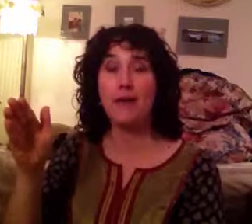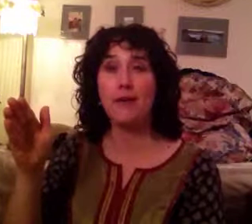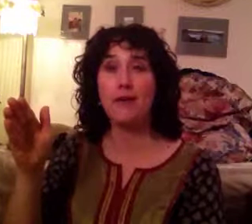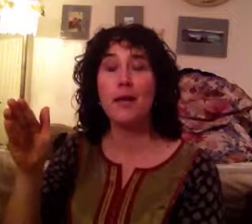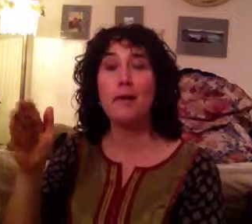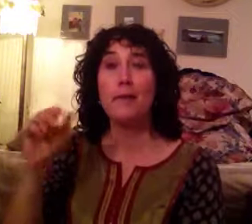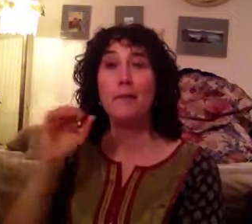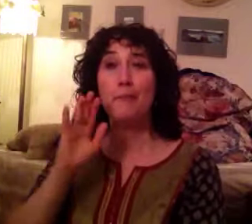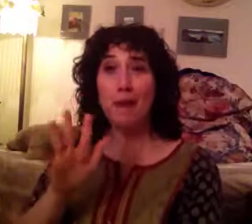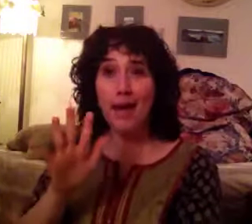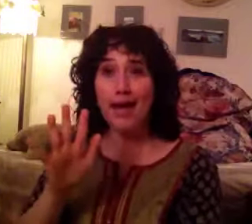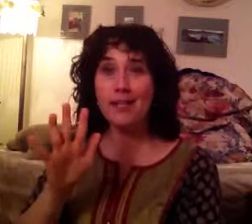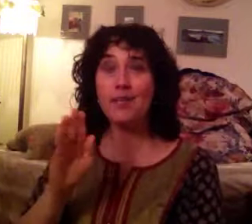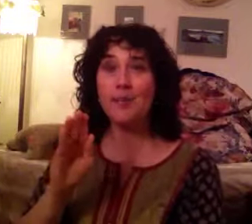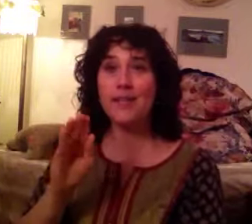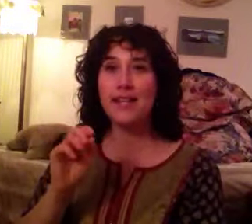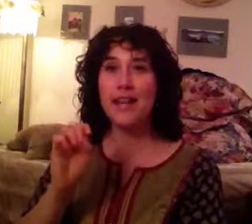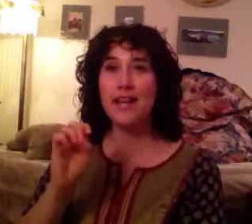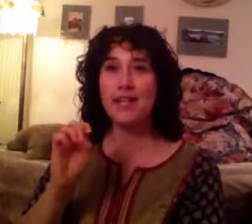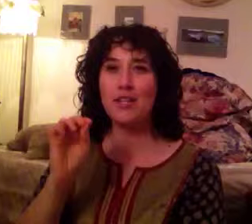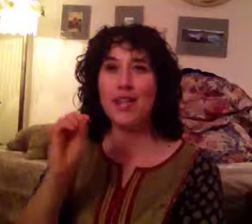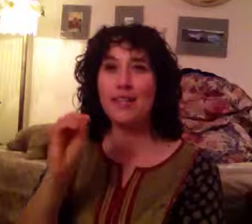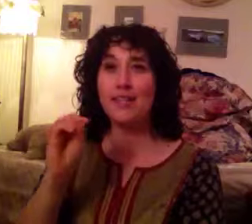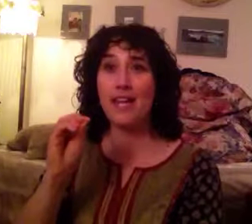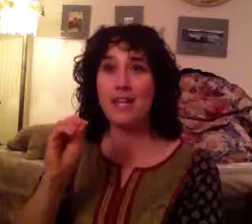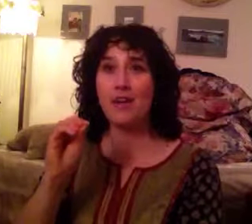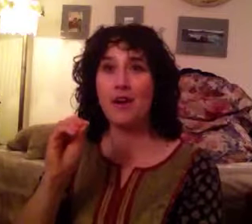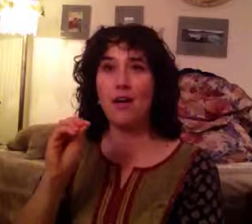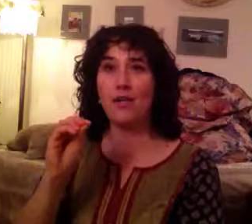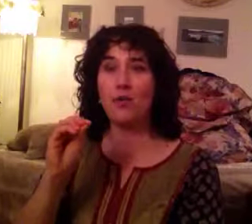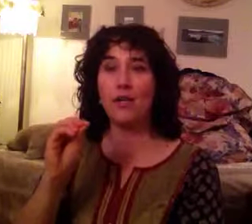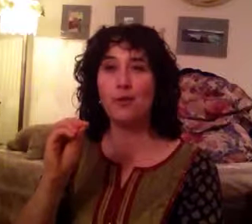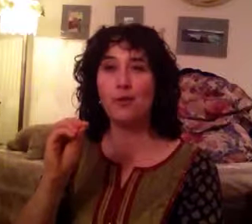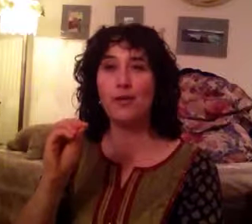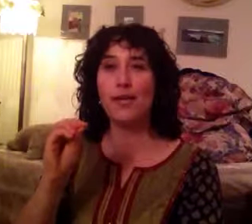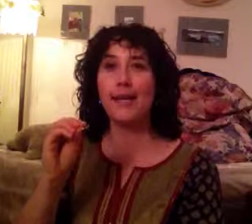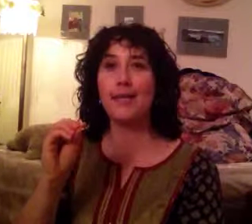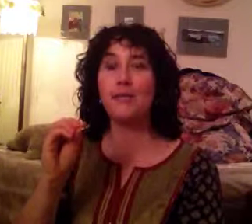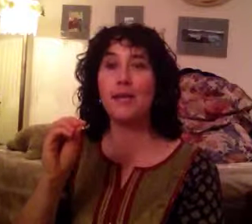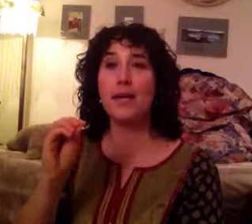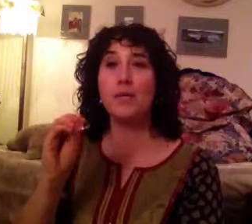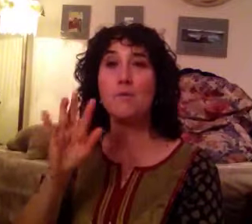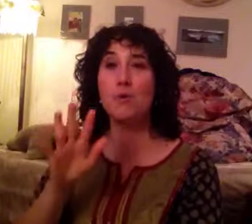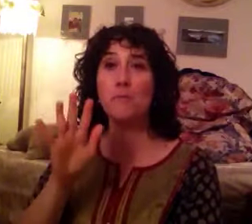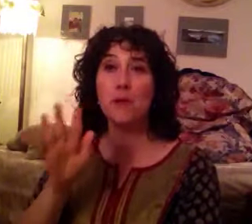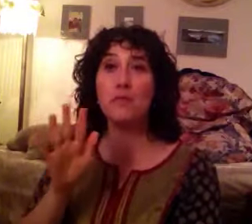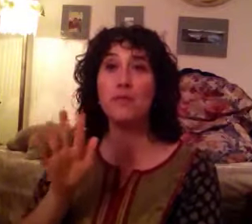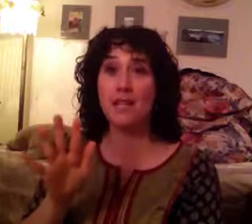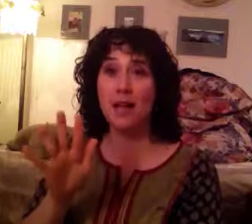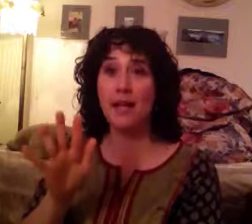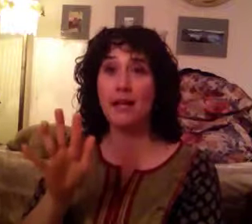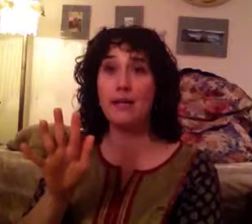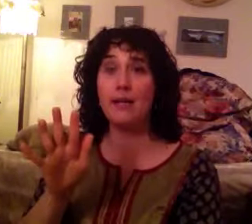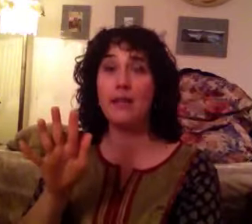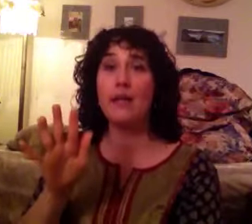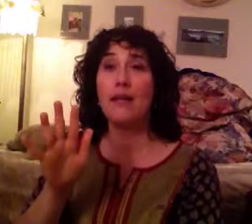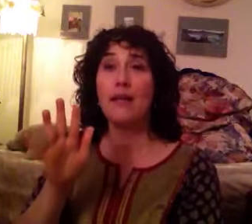pattern. But the reason I just hesitated on 23 is because most people sign, and